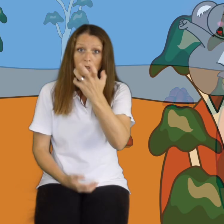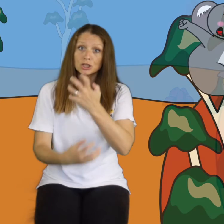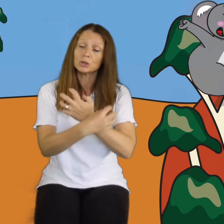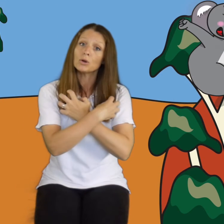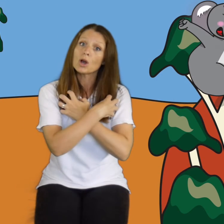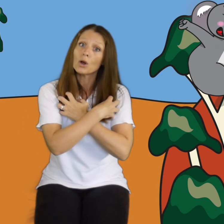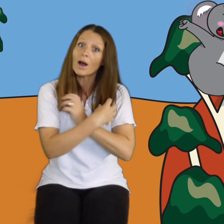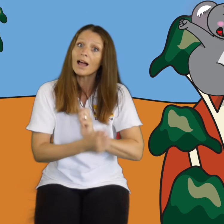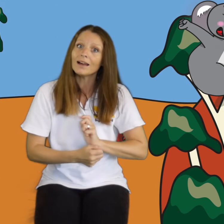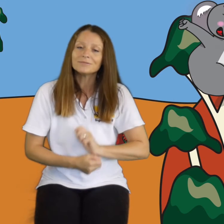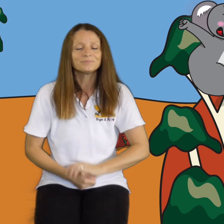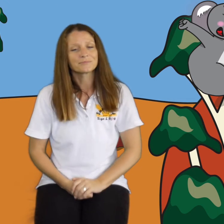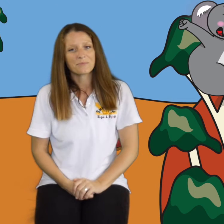do koala.